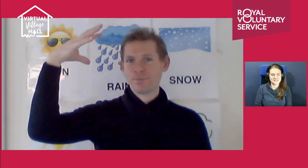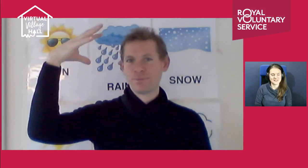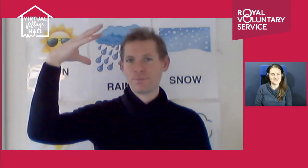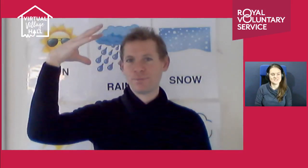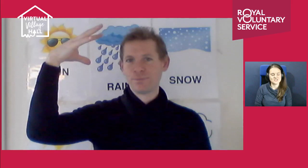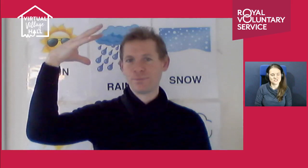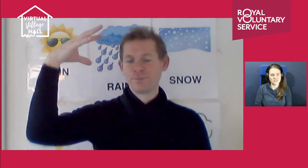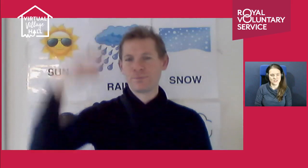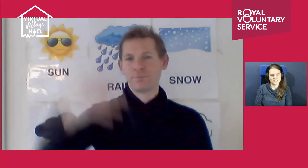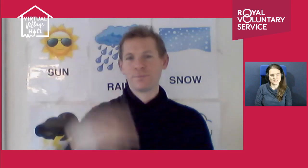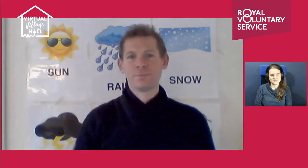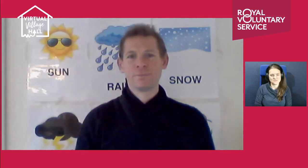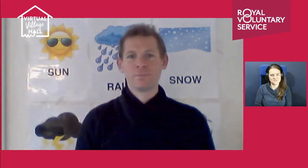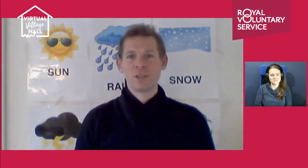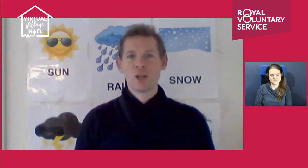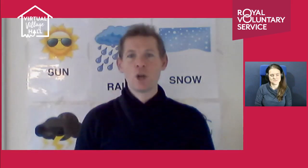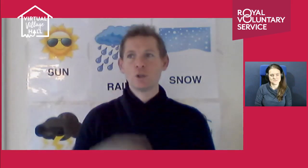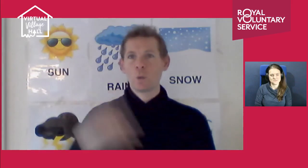The sign is sun.